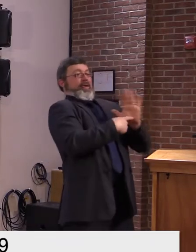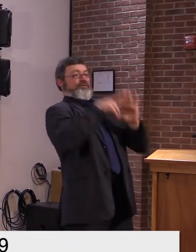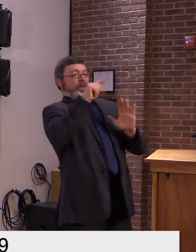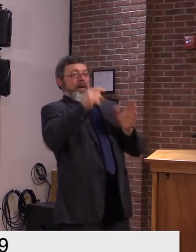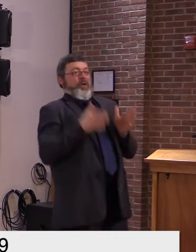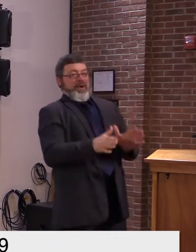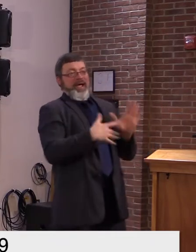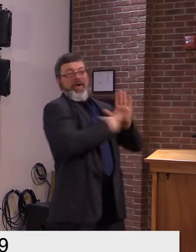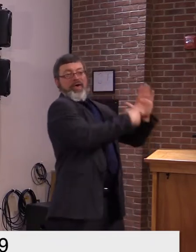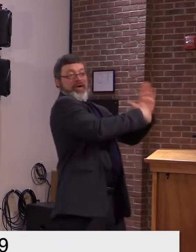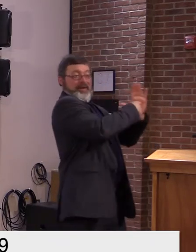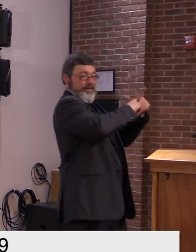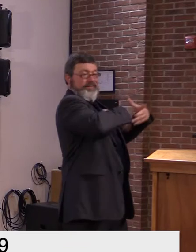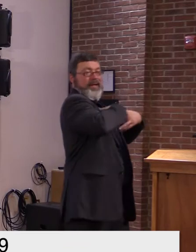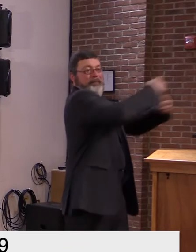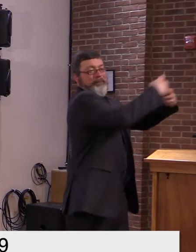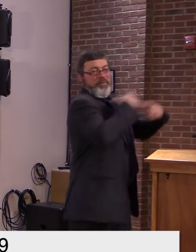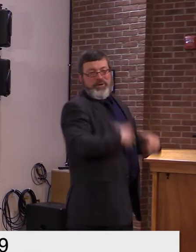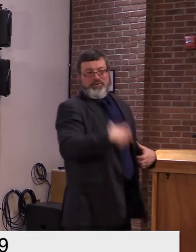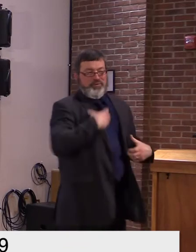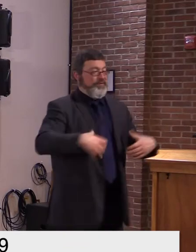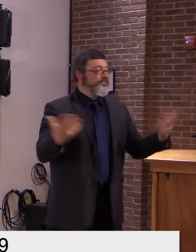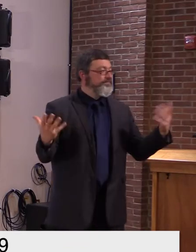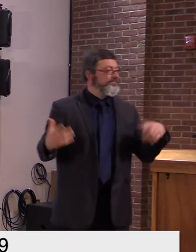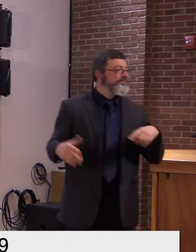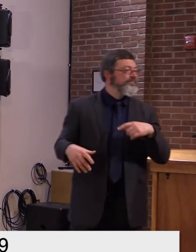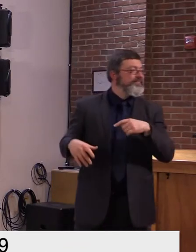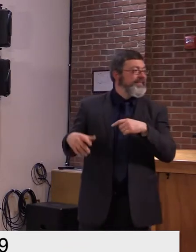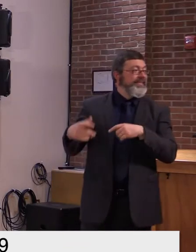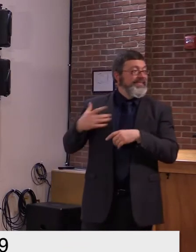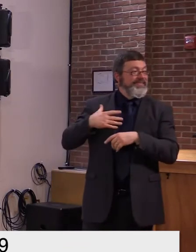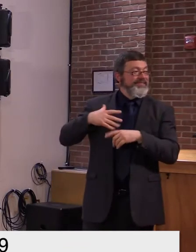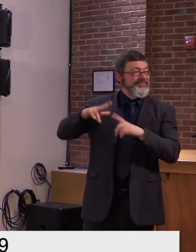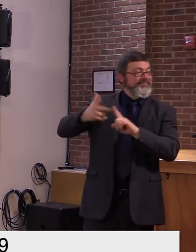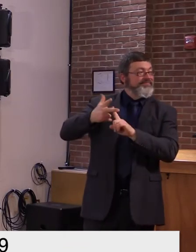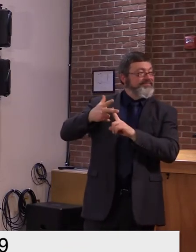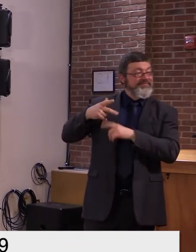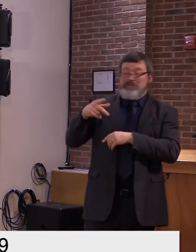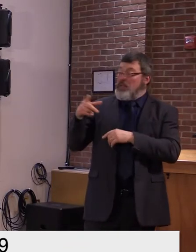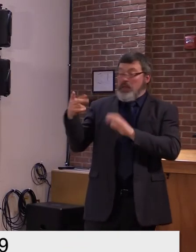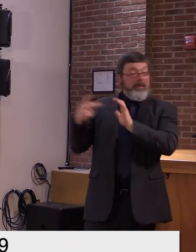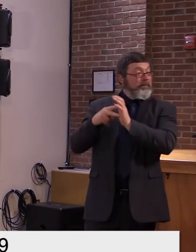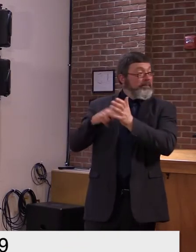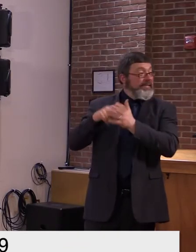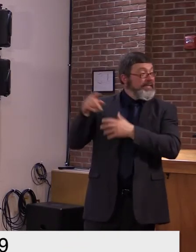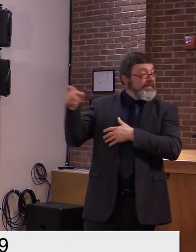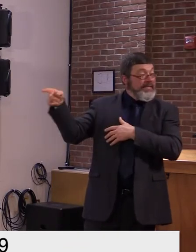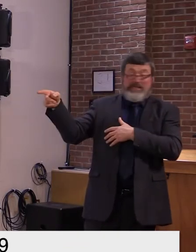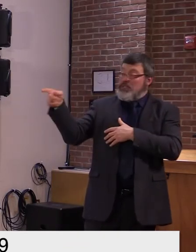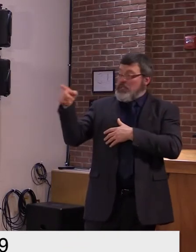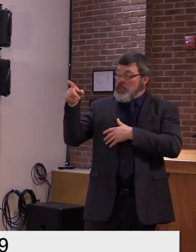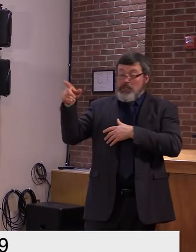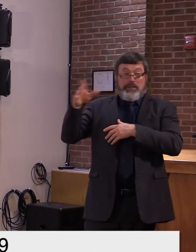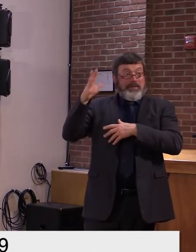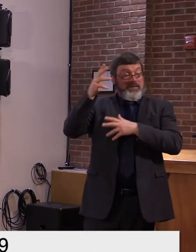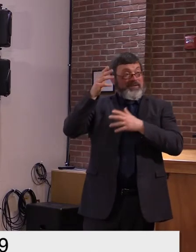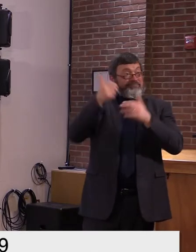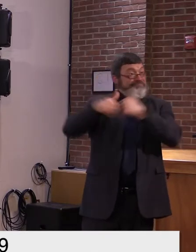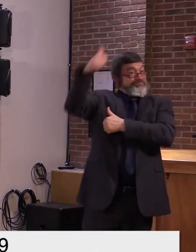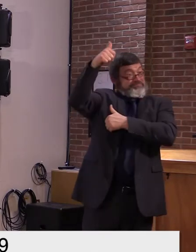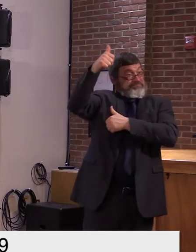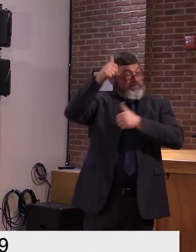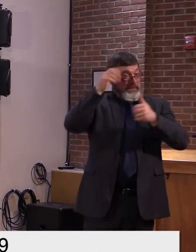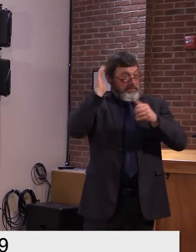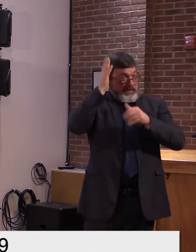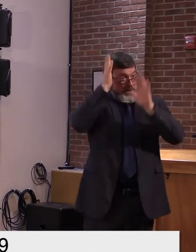So just to be clear, you would never ever run for Speaker of the House? Right. I have no. That's